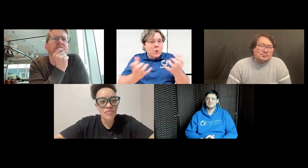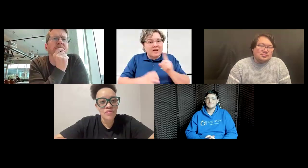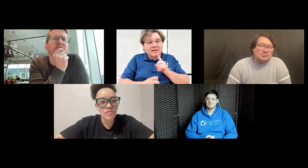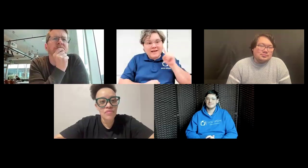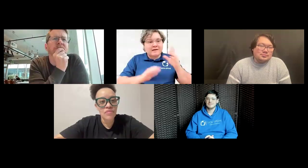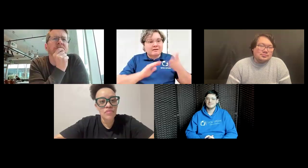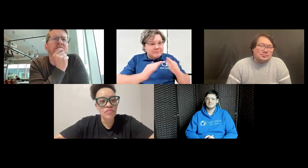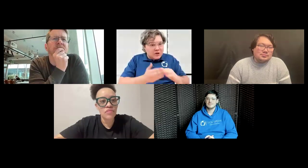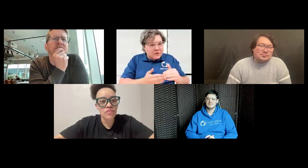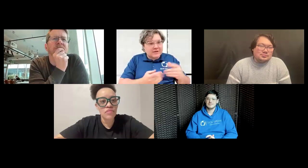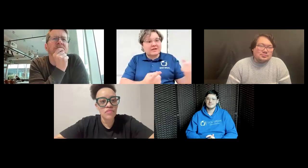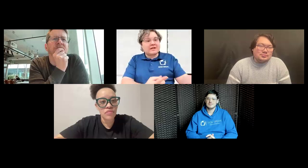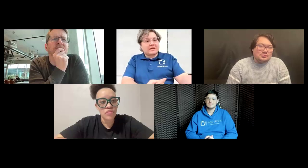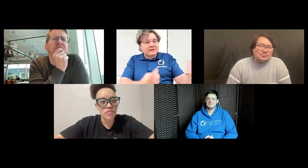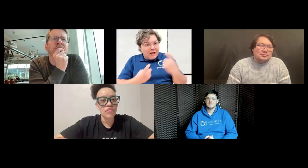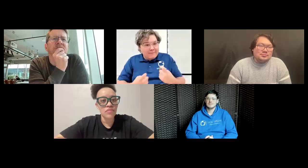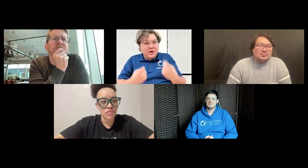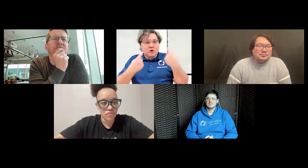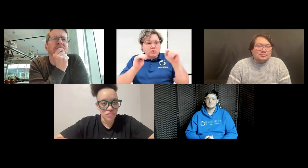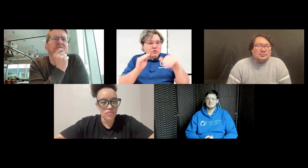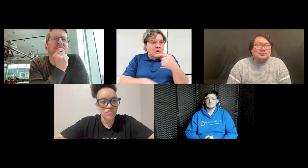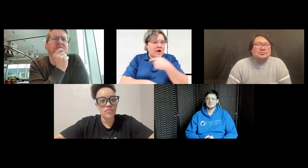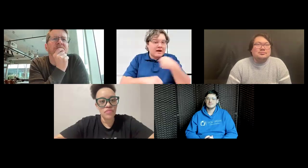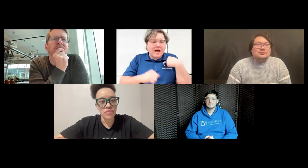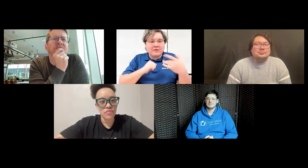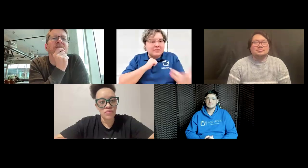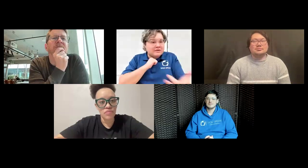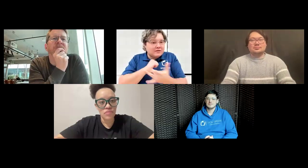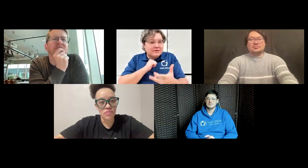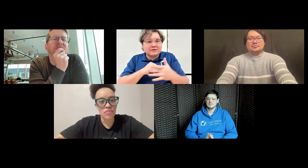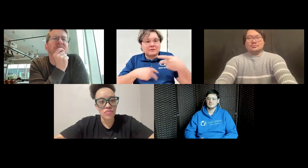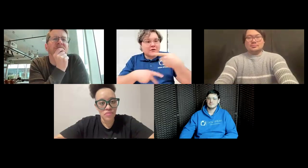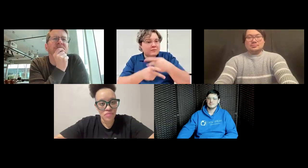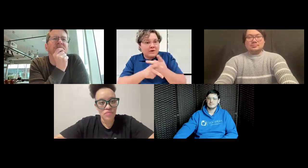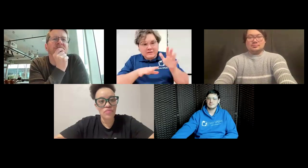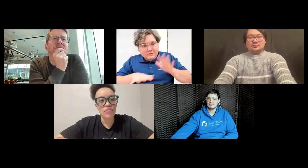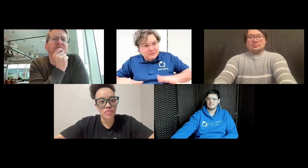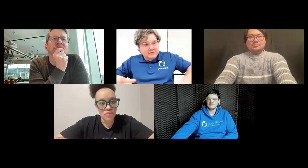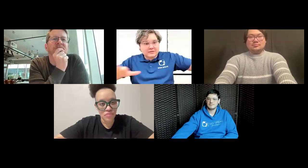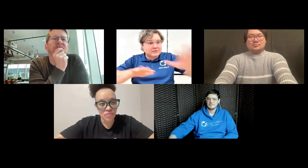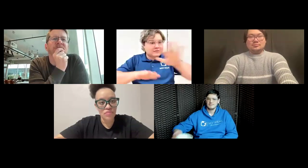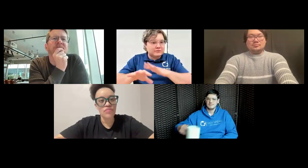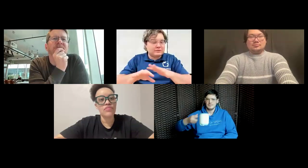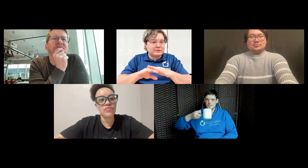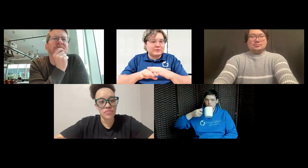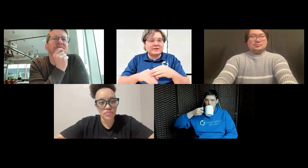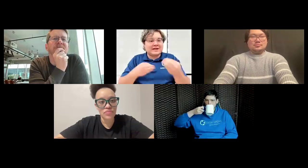ScienceSpeak. We really want the deaf community to be the ones who it's the basis for what we do for our technology and our